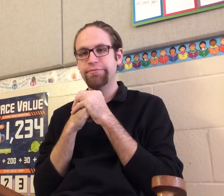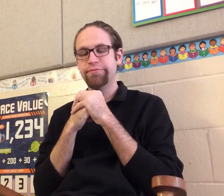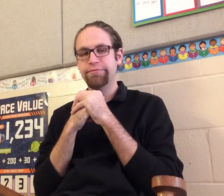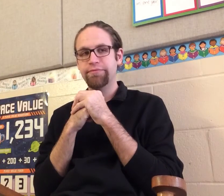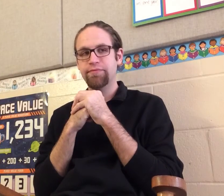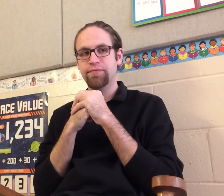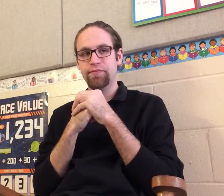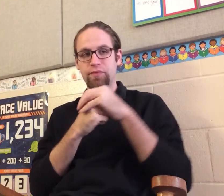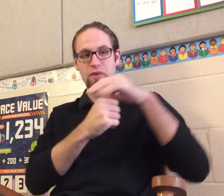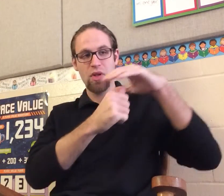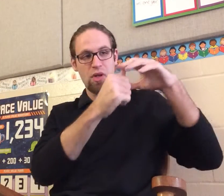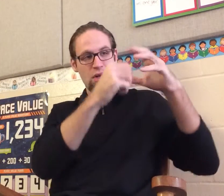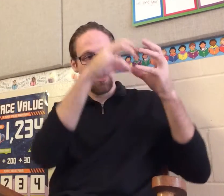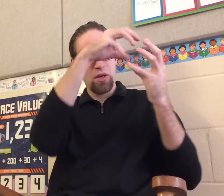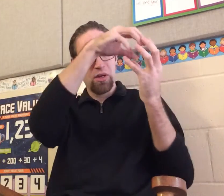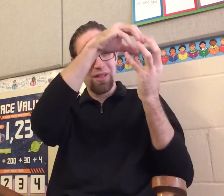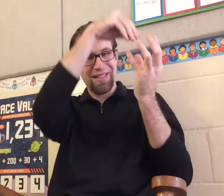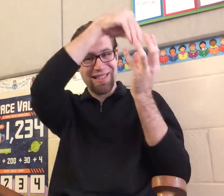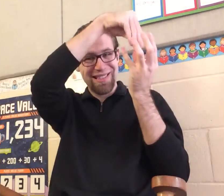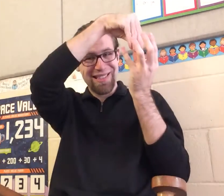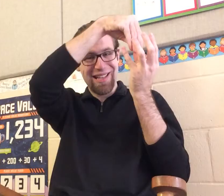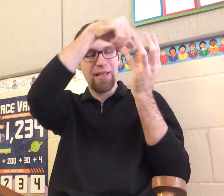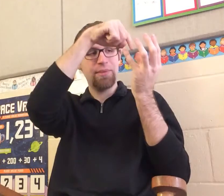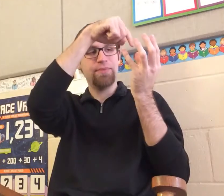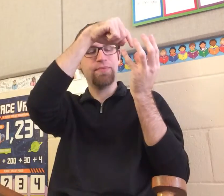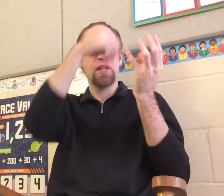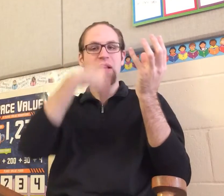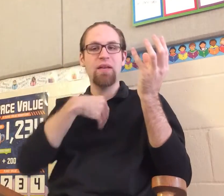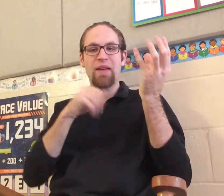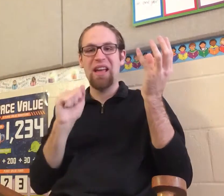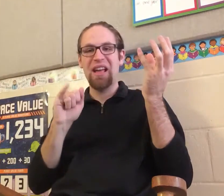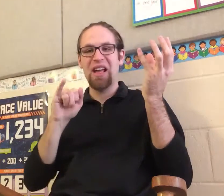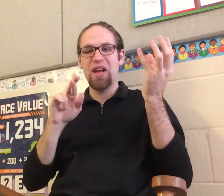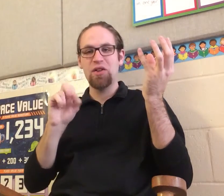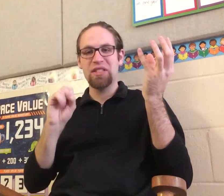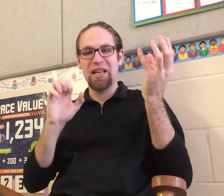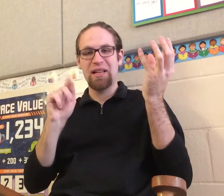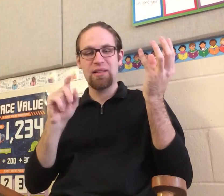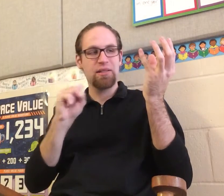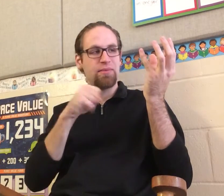Directly under the shell are two membranes or air sacs containing oxygen.